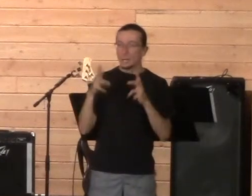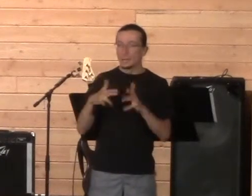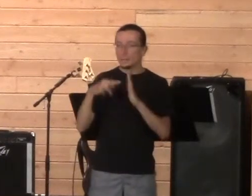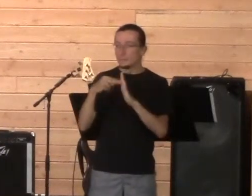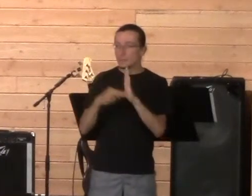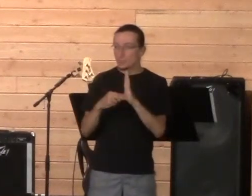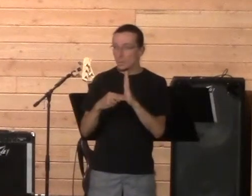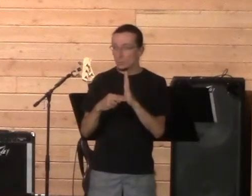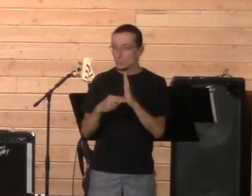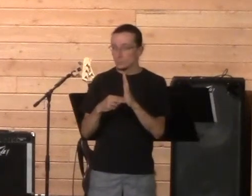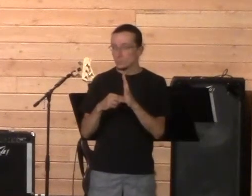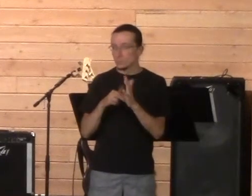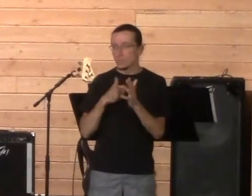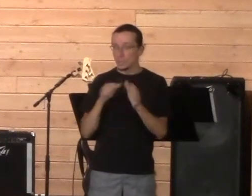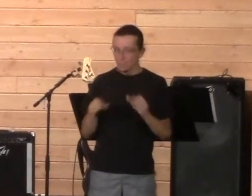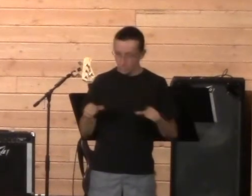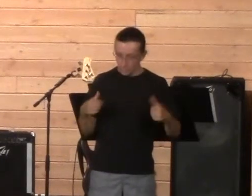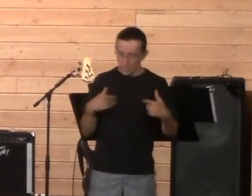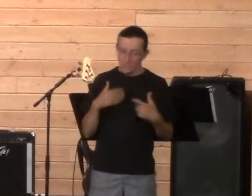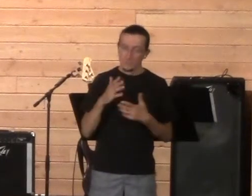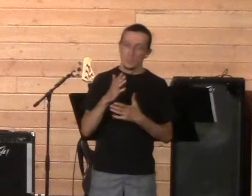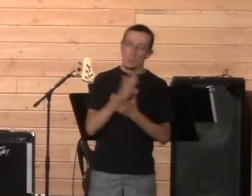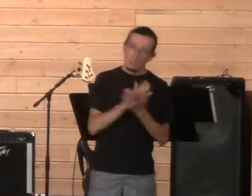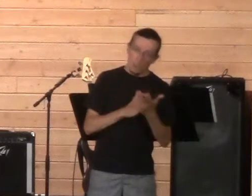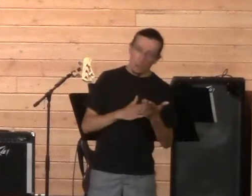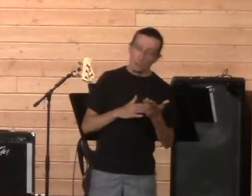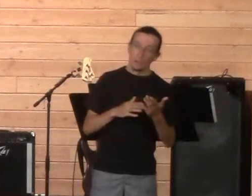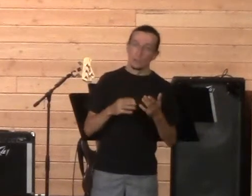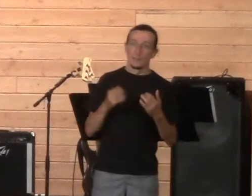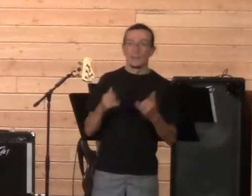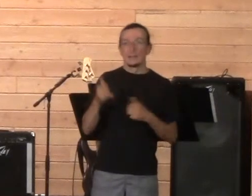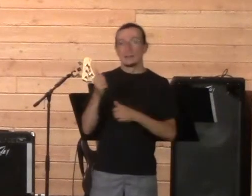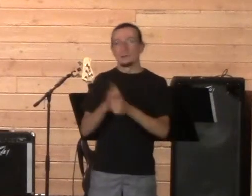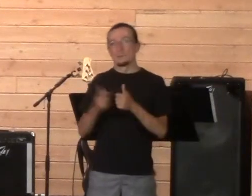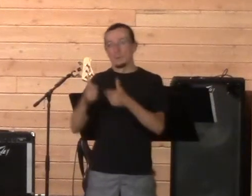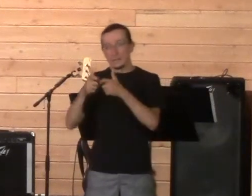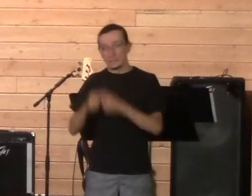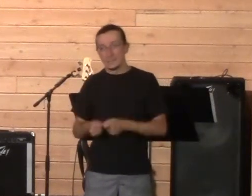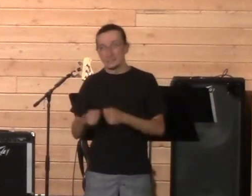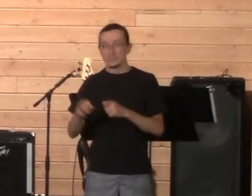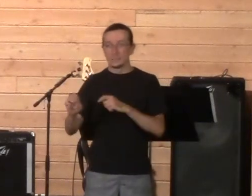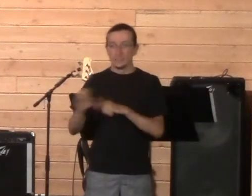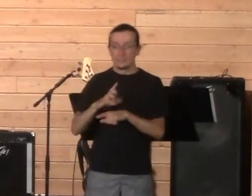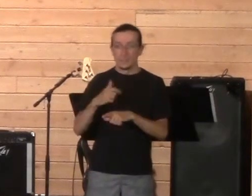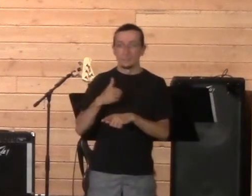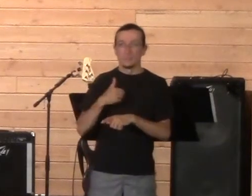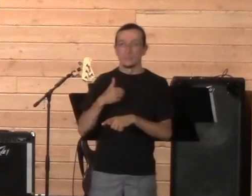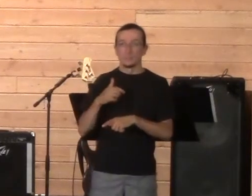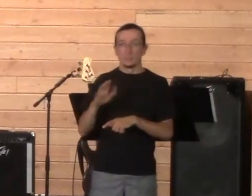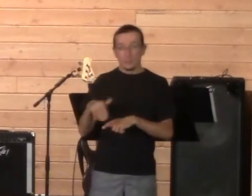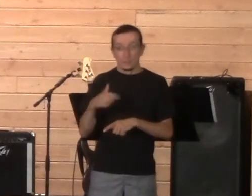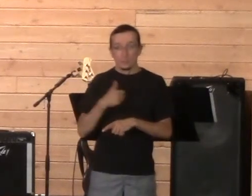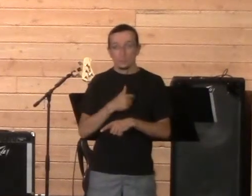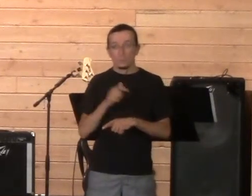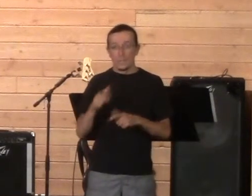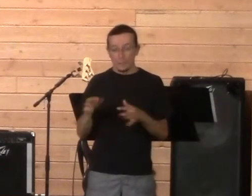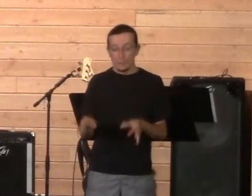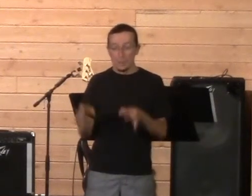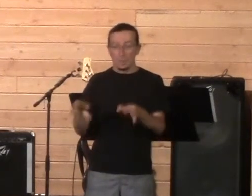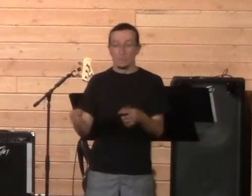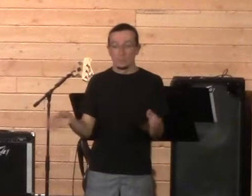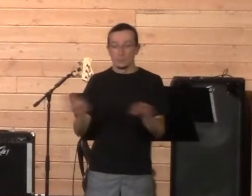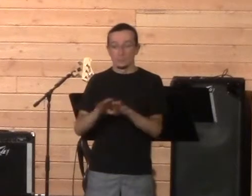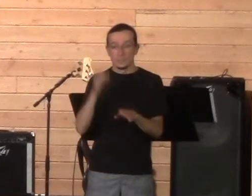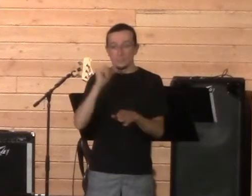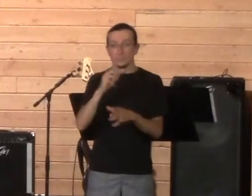And I could have had this part. And now everybody's texting me and emailing me, we have to move the closing if we don't get this part